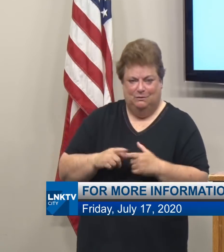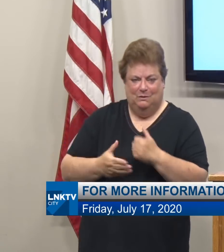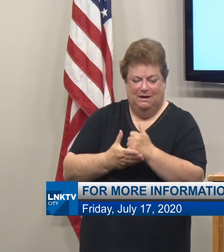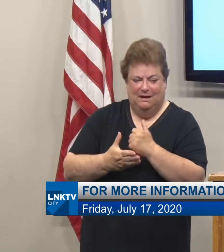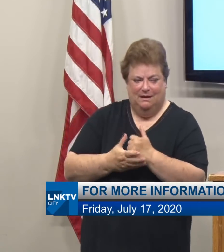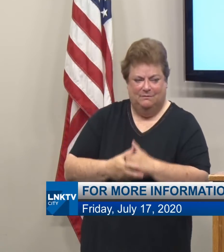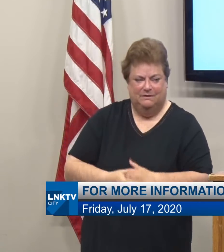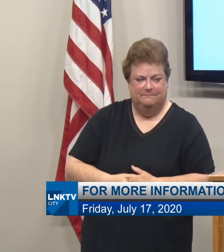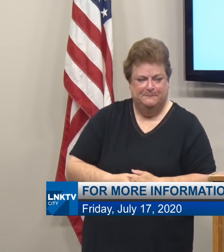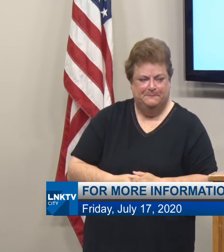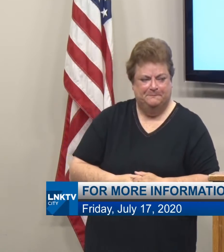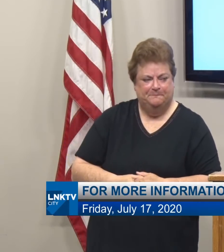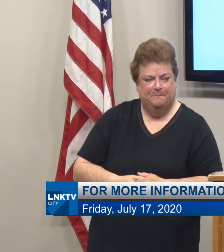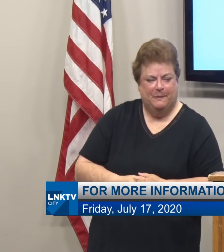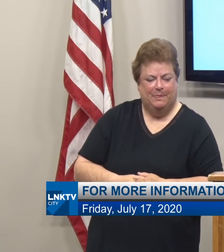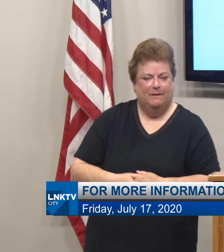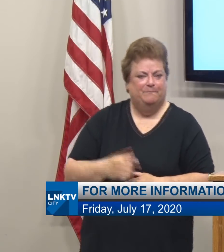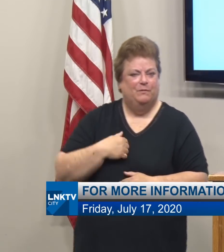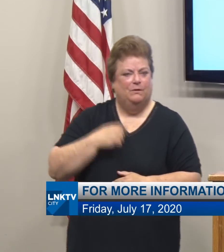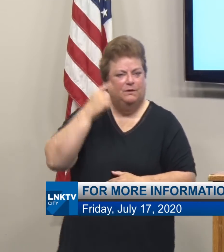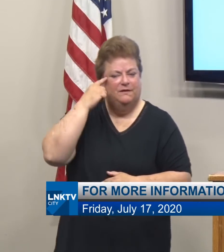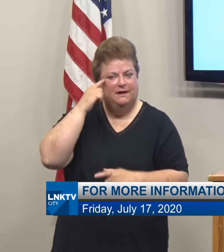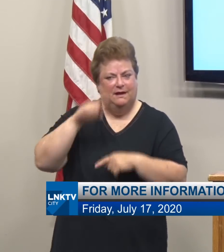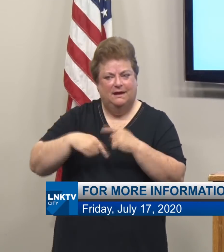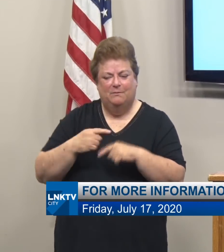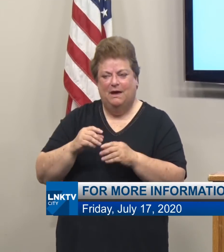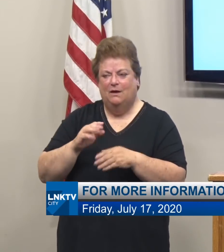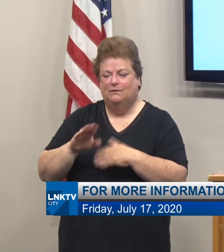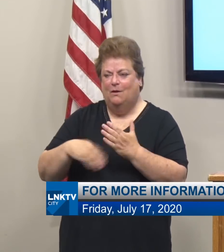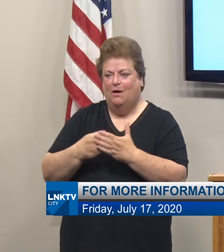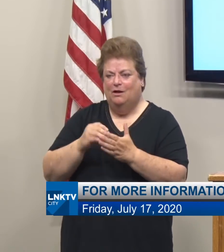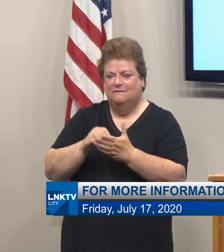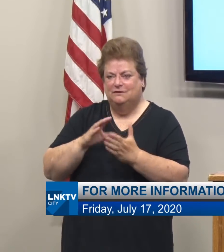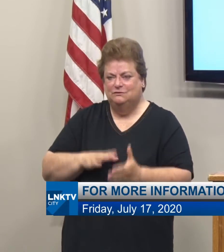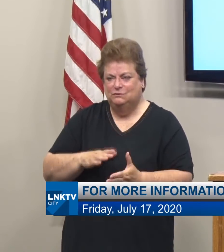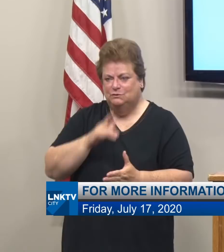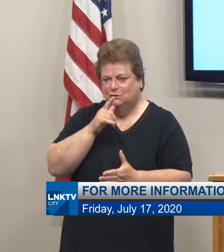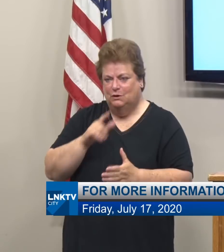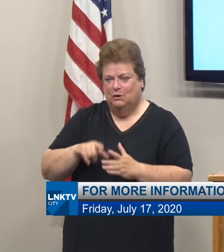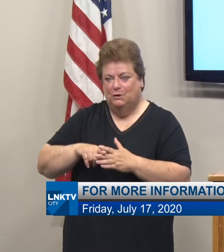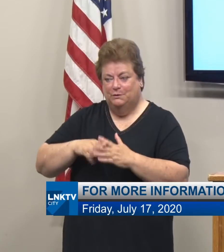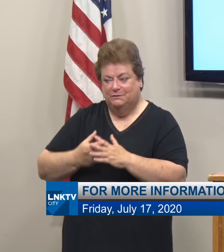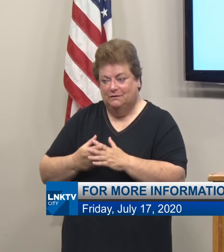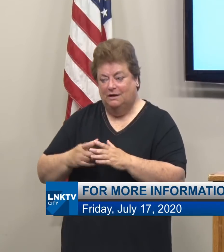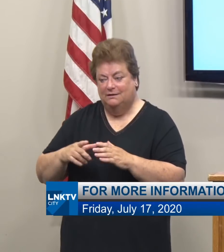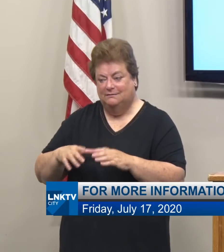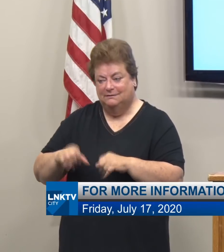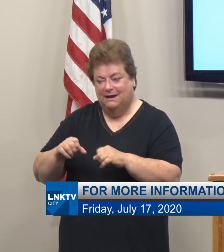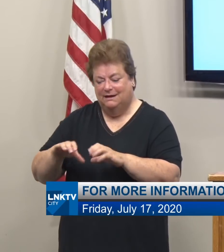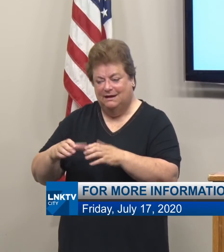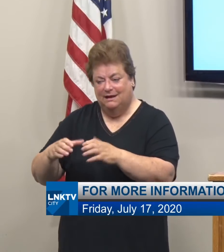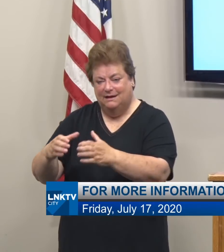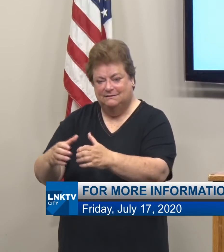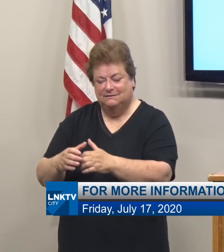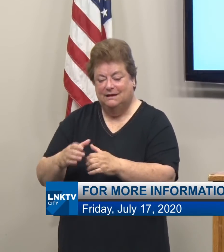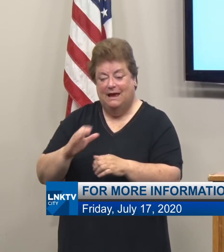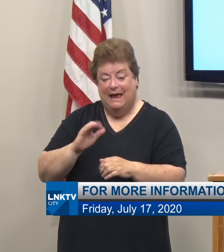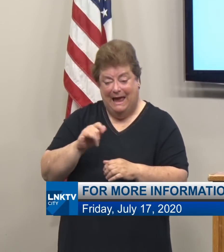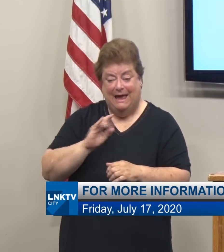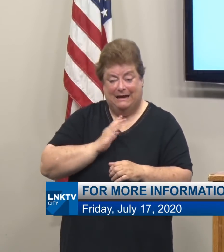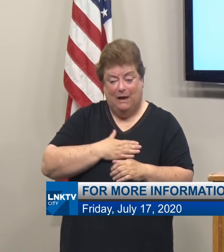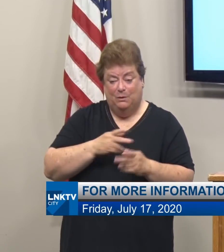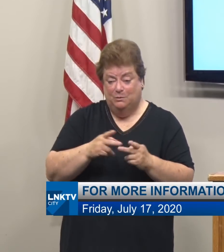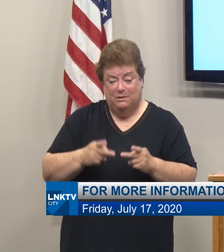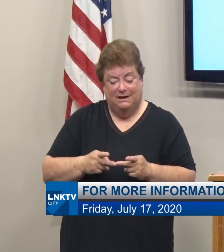are also thinking about all the students that were taking classes in our facility. They can't do that anymore